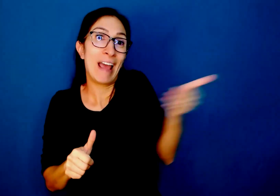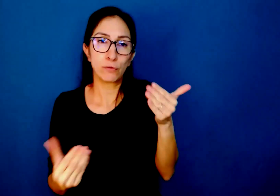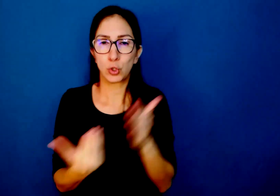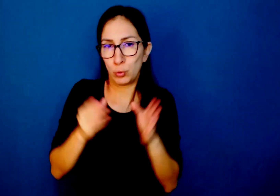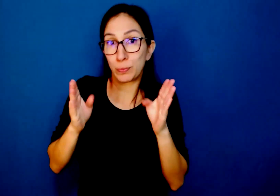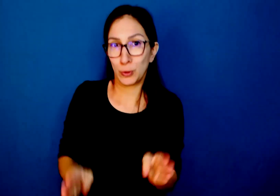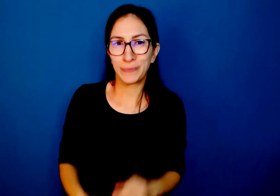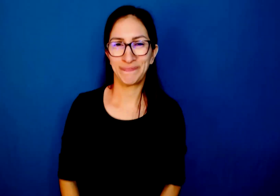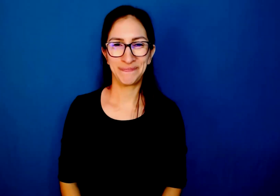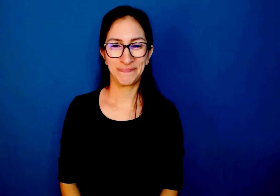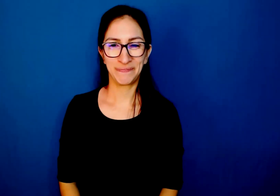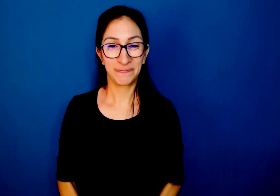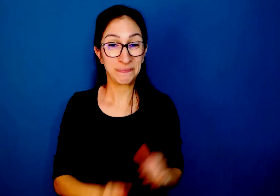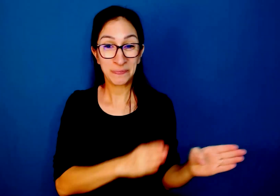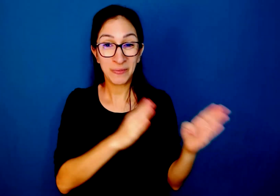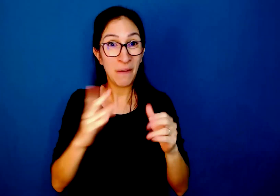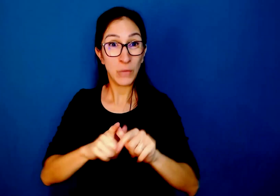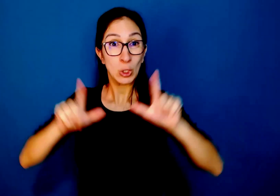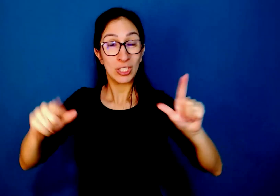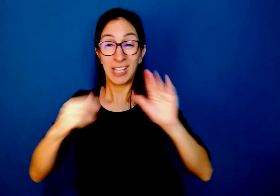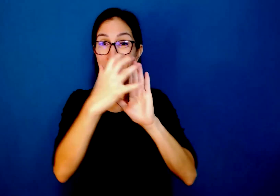Moving on to our first slide of content, we have the